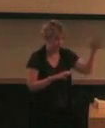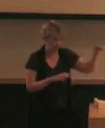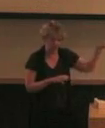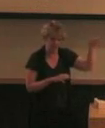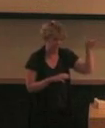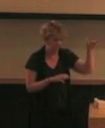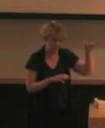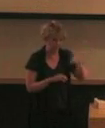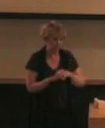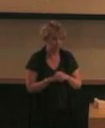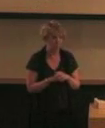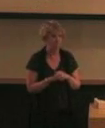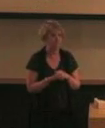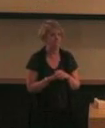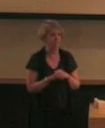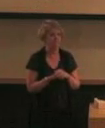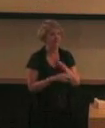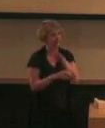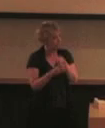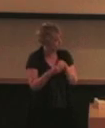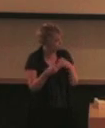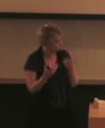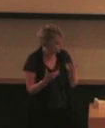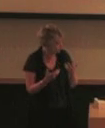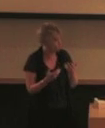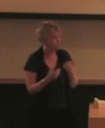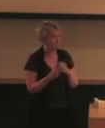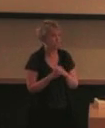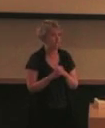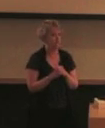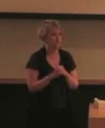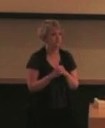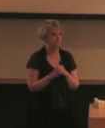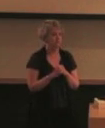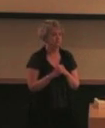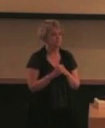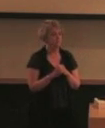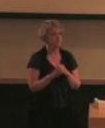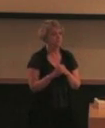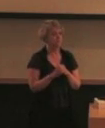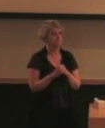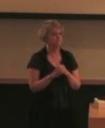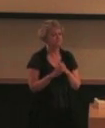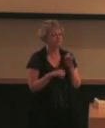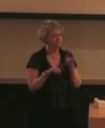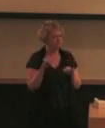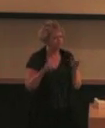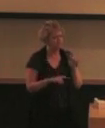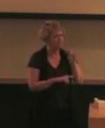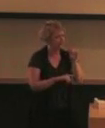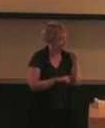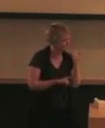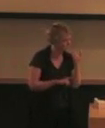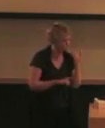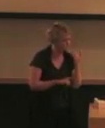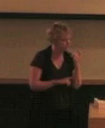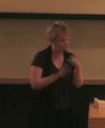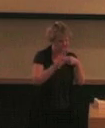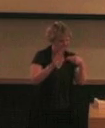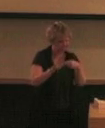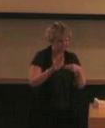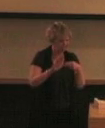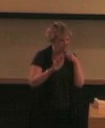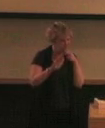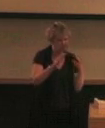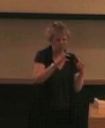there, which includes my next piece, various different diagnoses not really